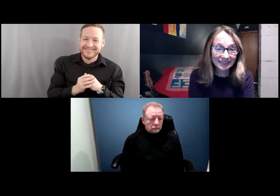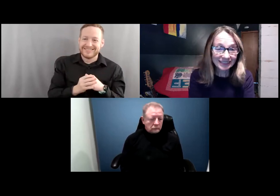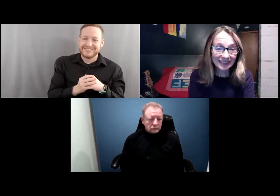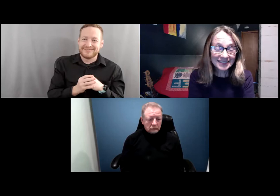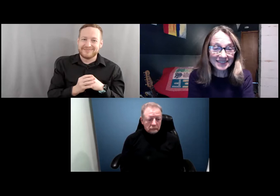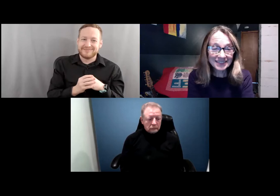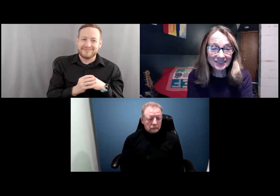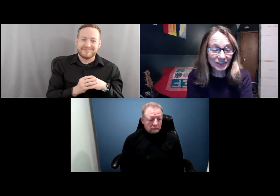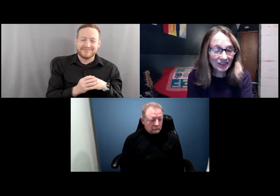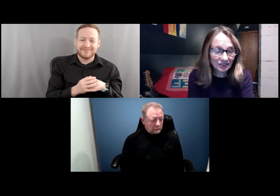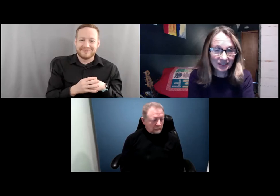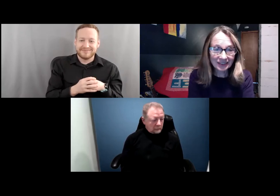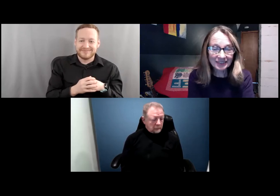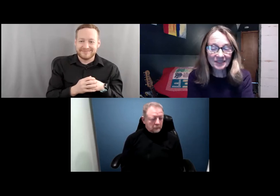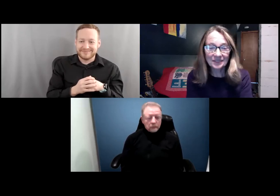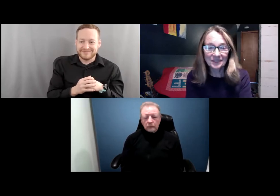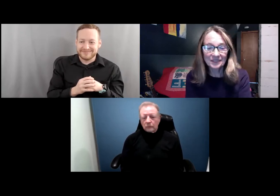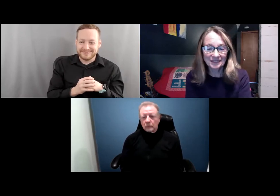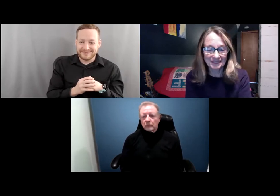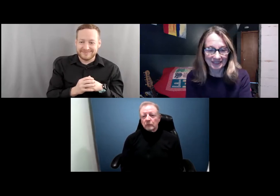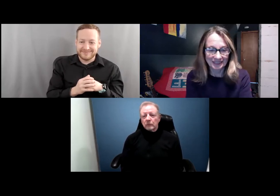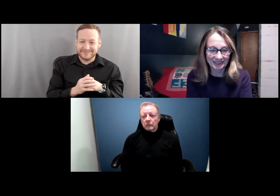I'd like to see what you guys are thinking.